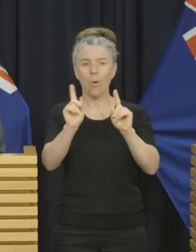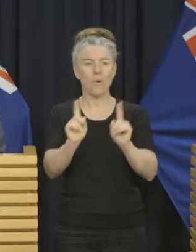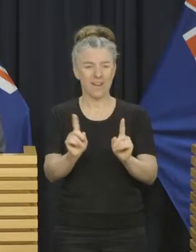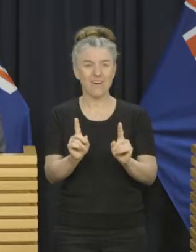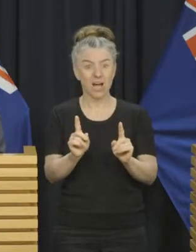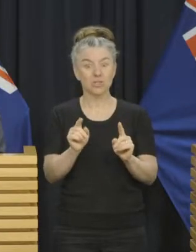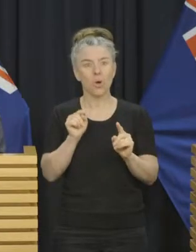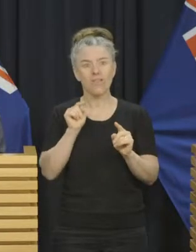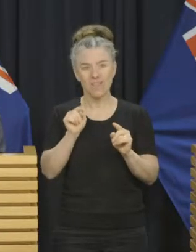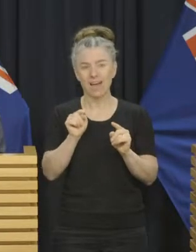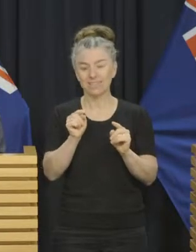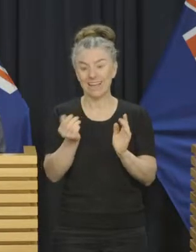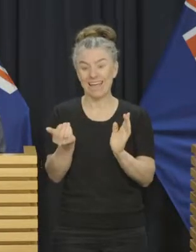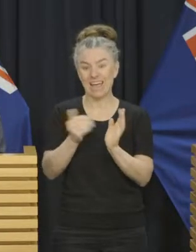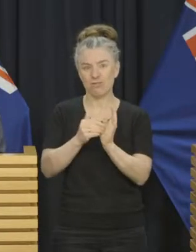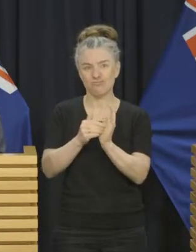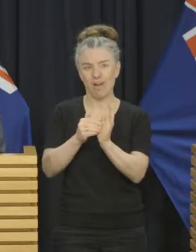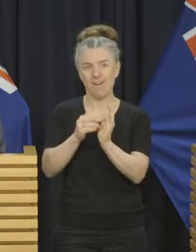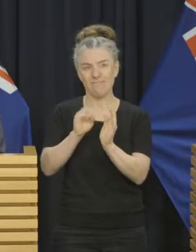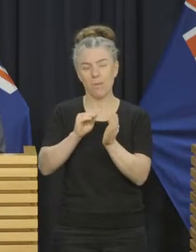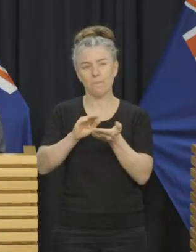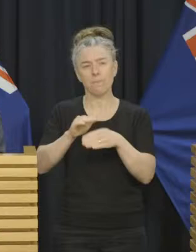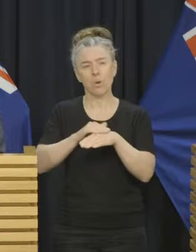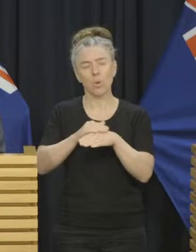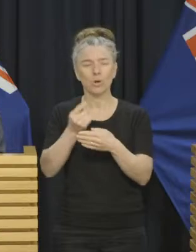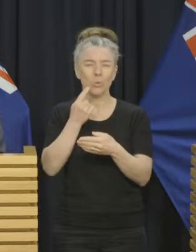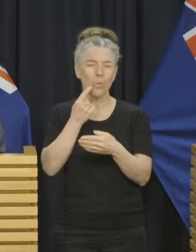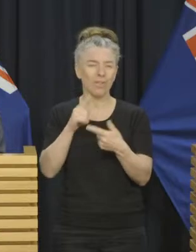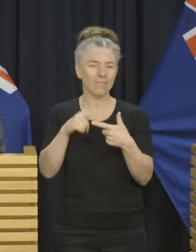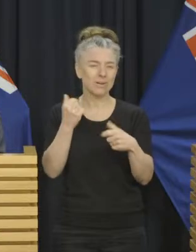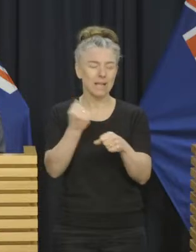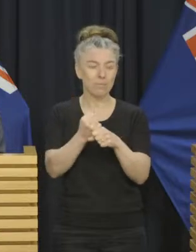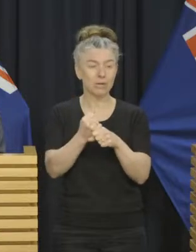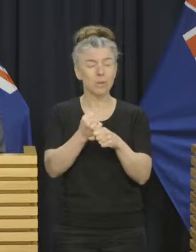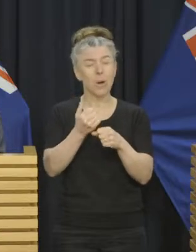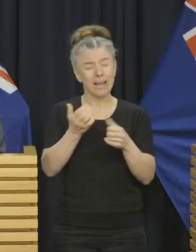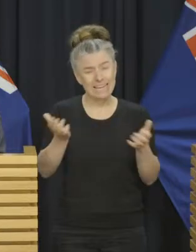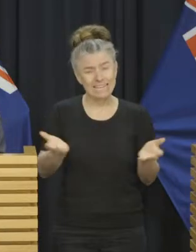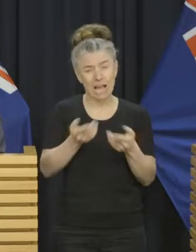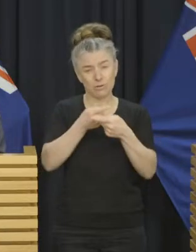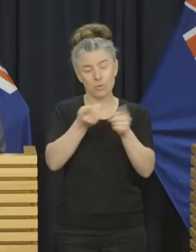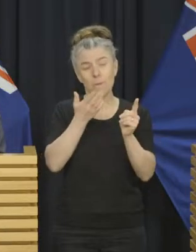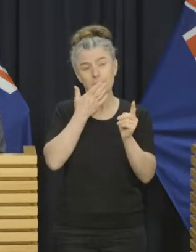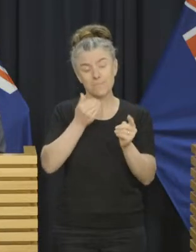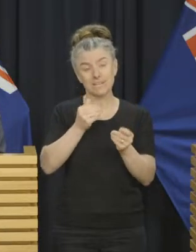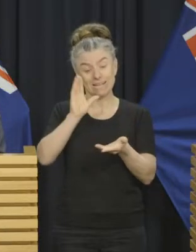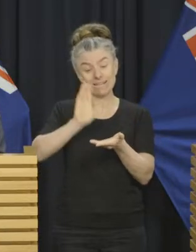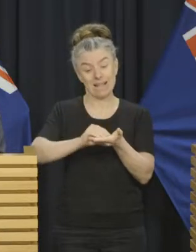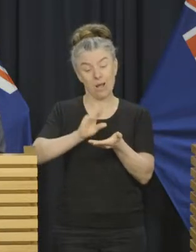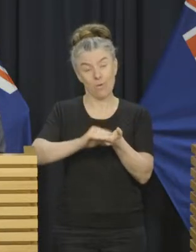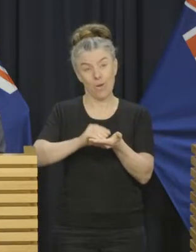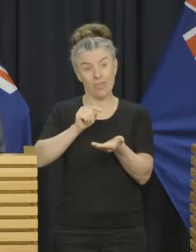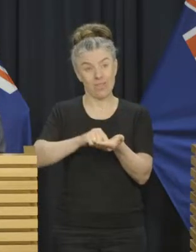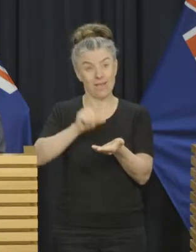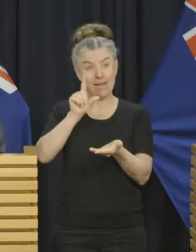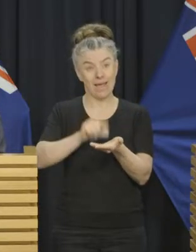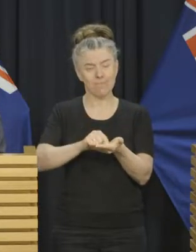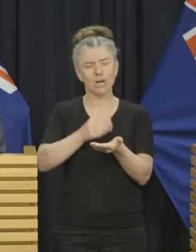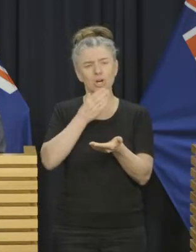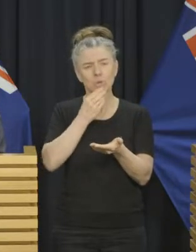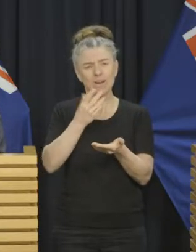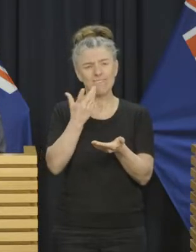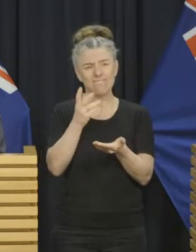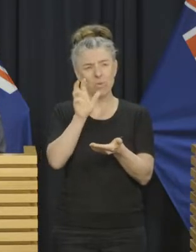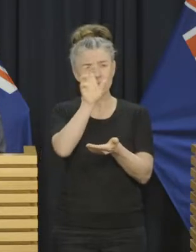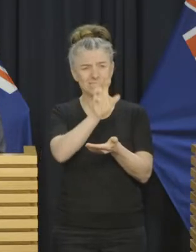getting advice about a test. So again, just a final word of encouragement of people to download the app, use it to scan. It